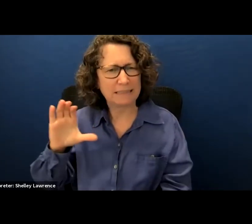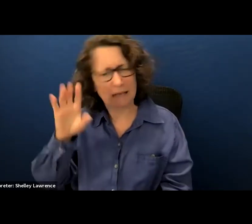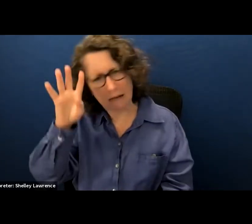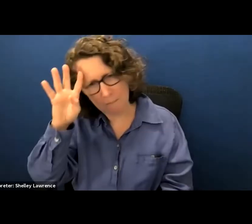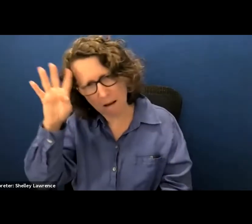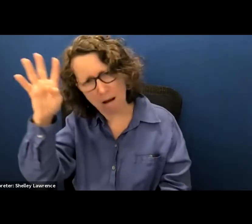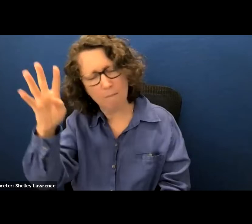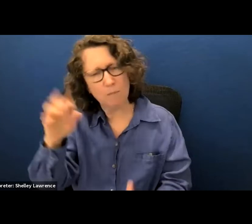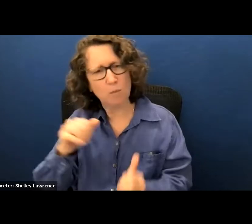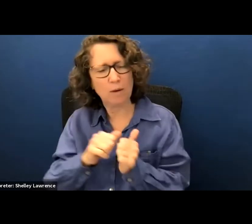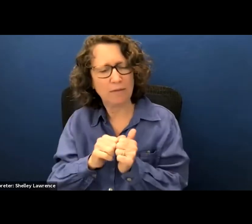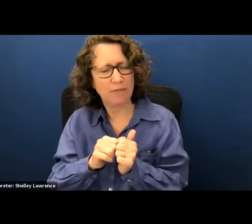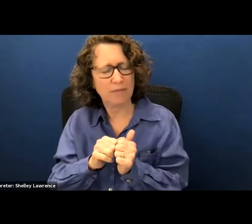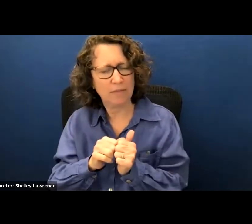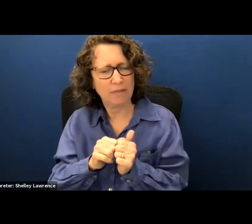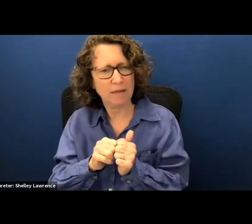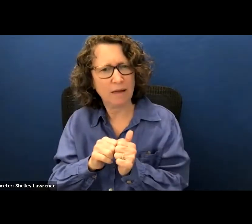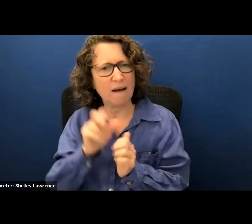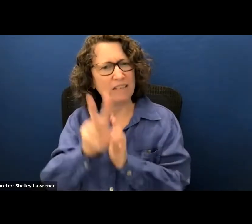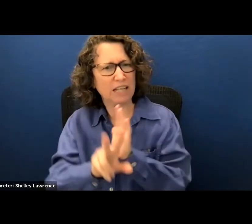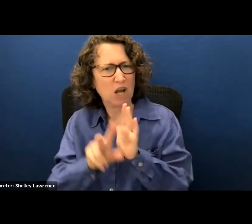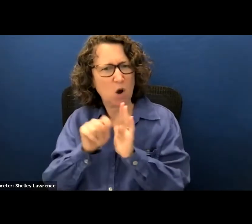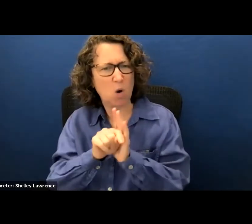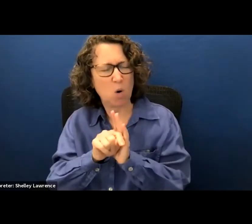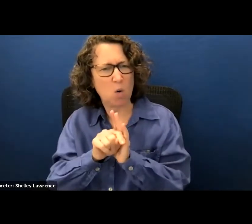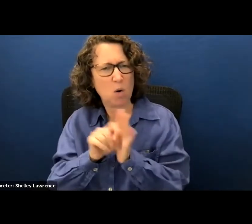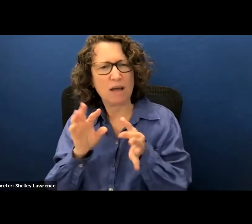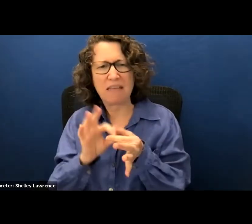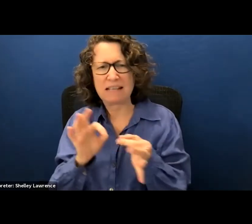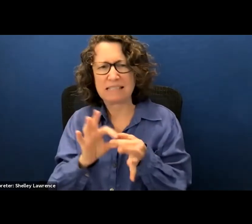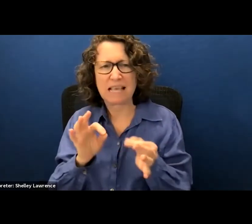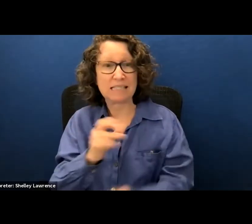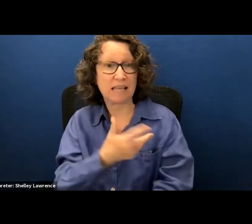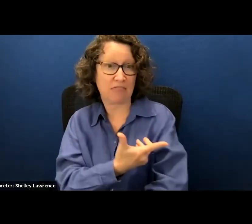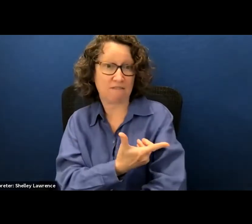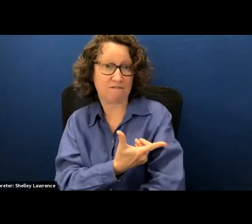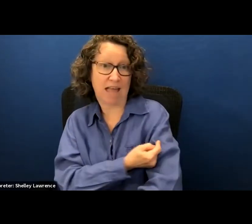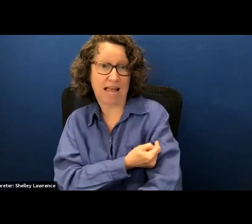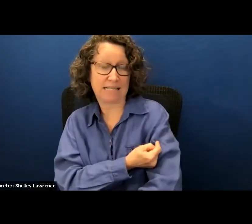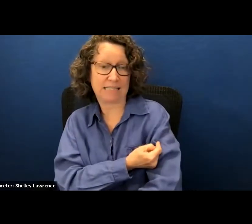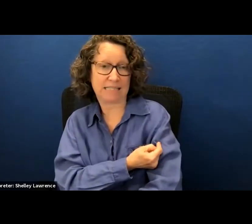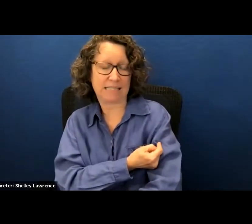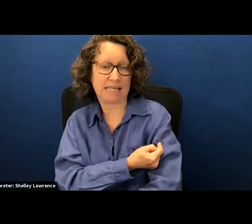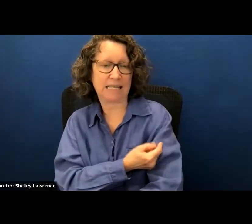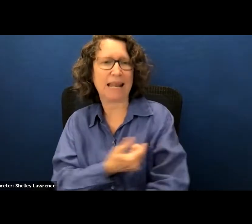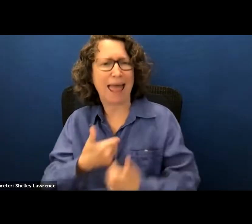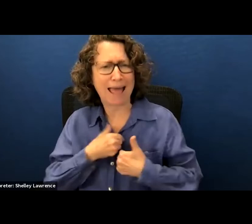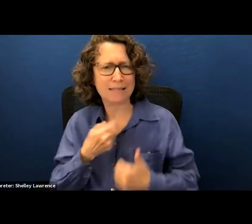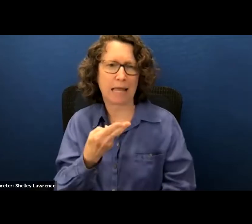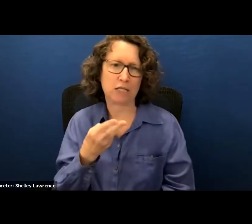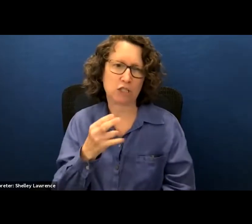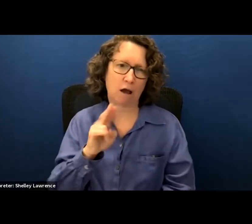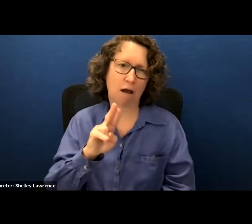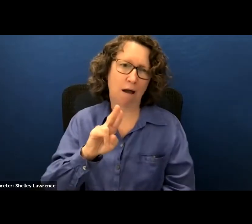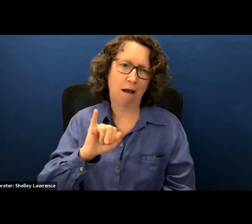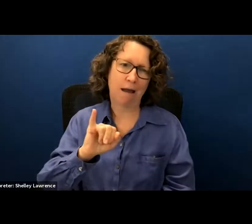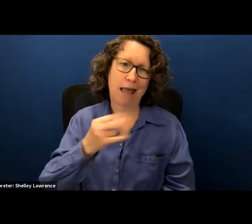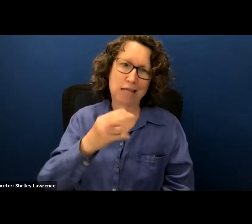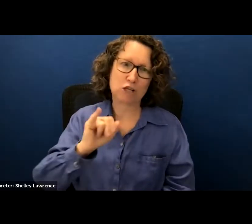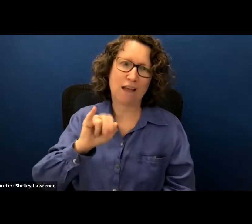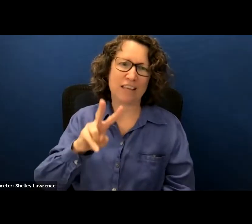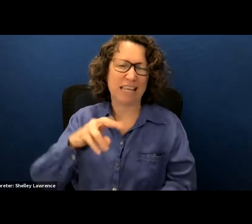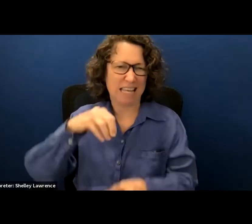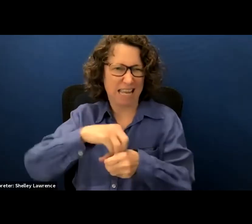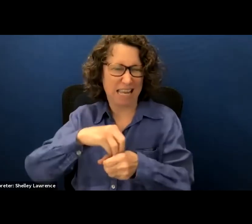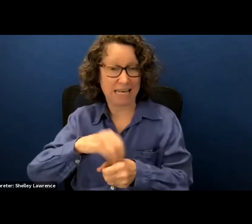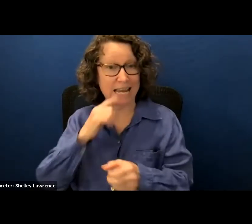a video that says that the vaccine has HIV in it? If you can explain